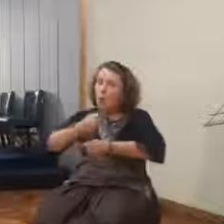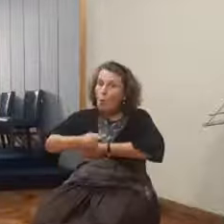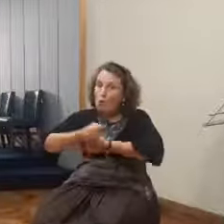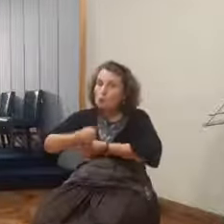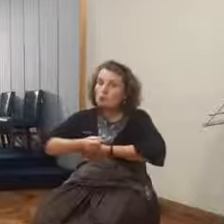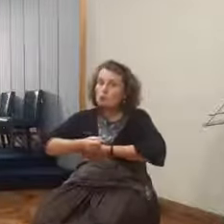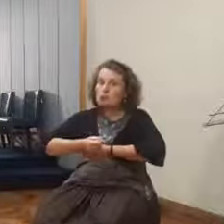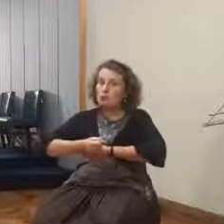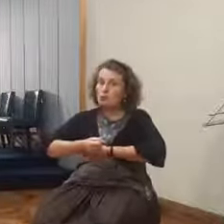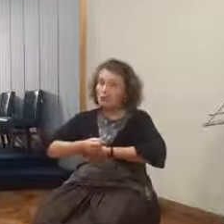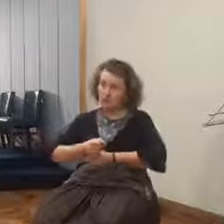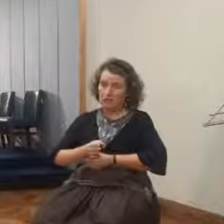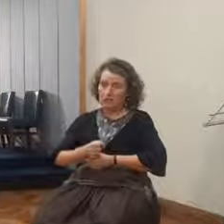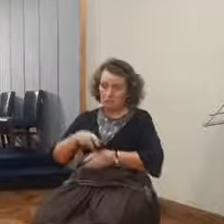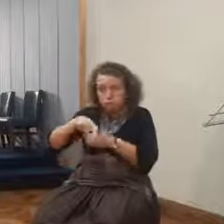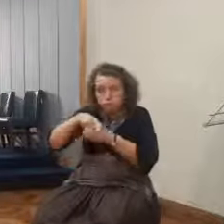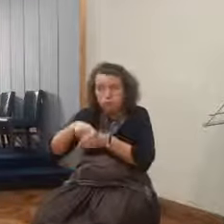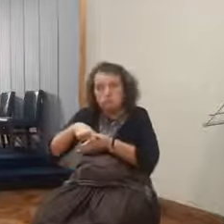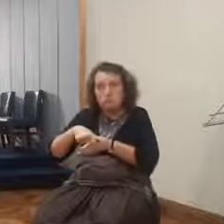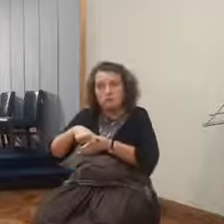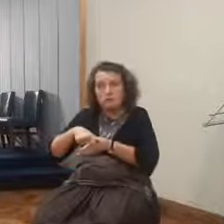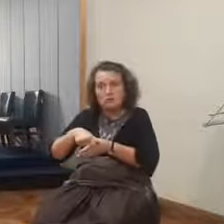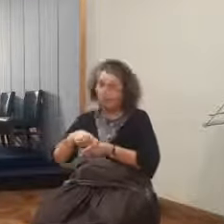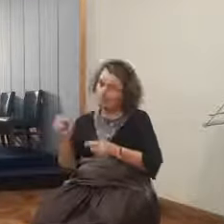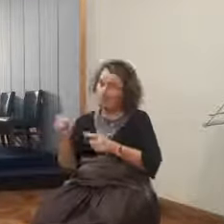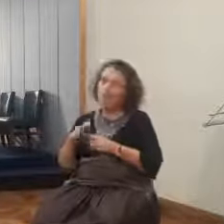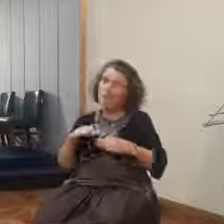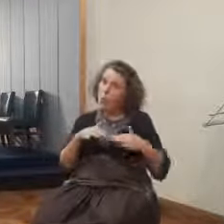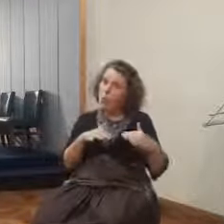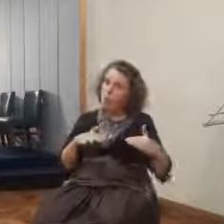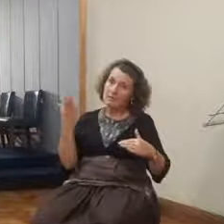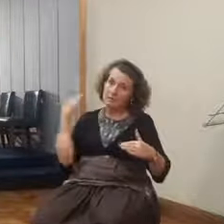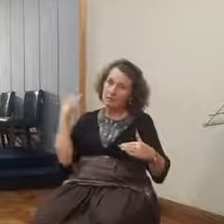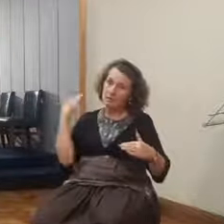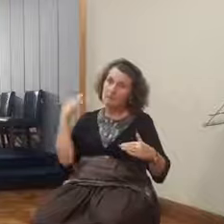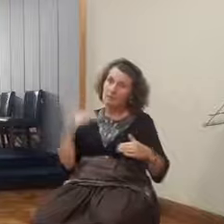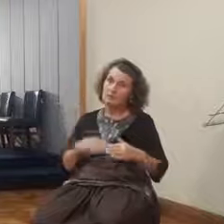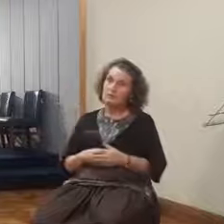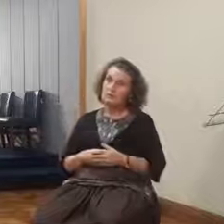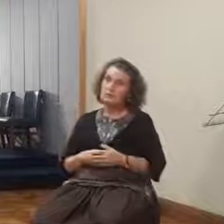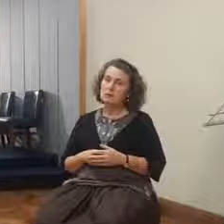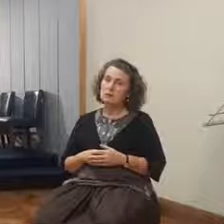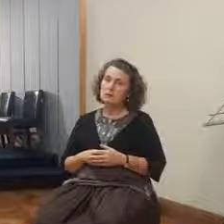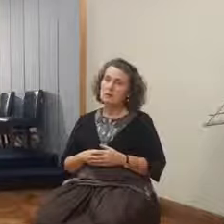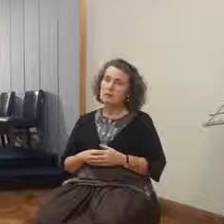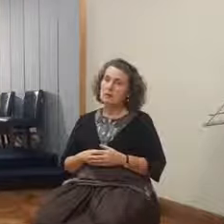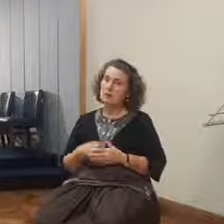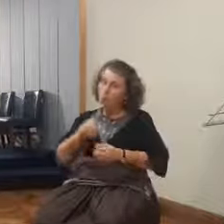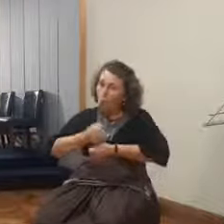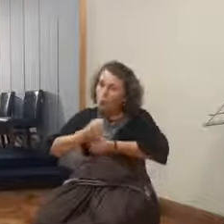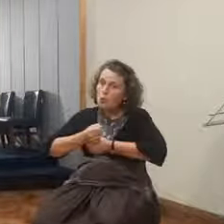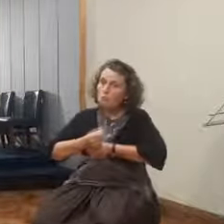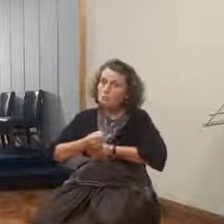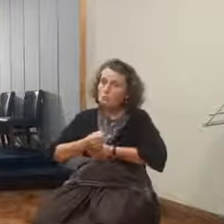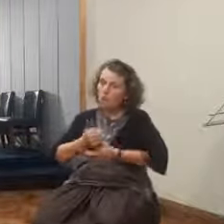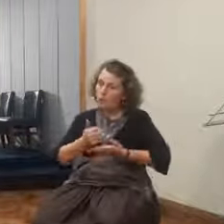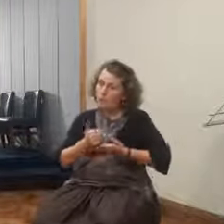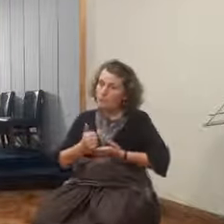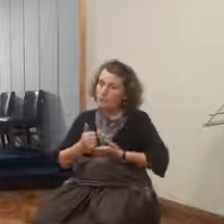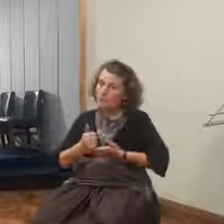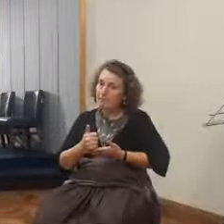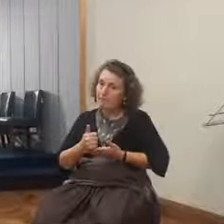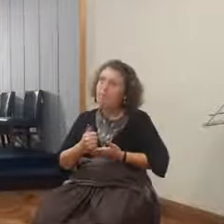item in warfare, which is why Israel was very restrained and constrained in the number of horses